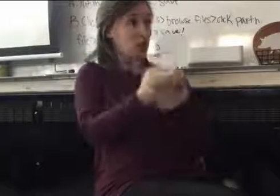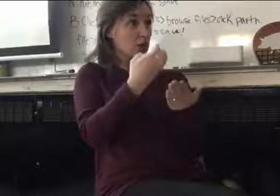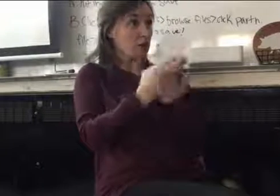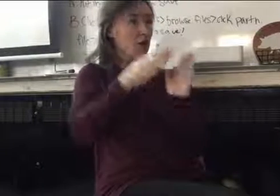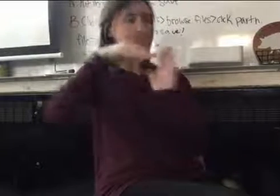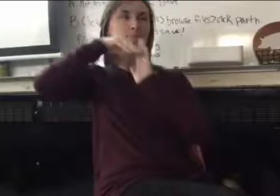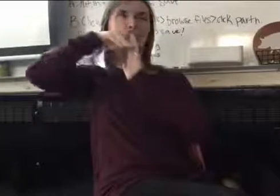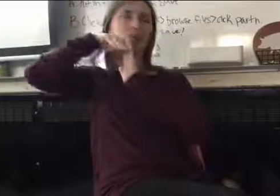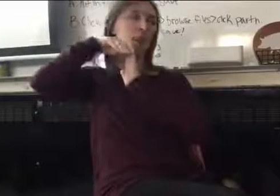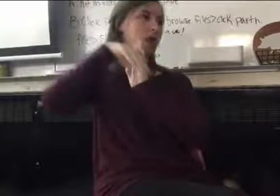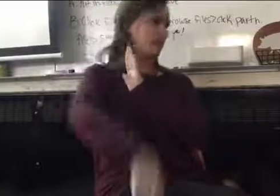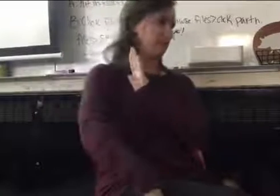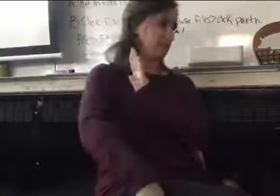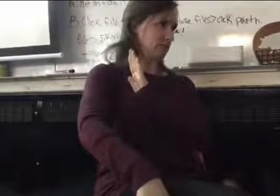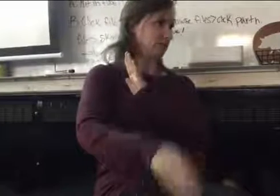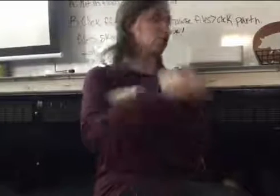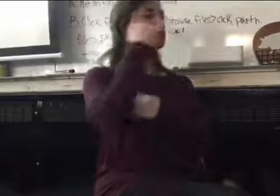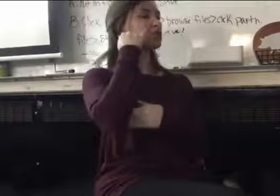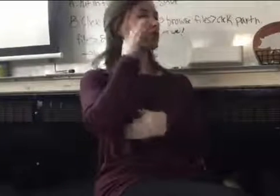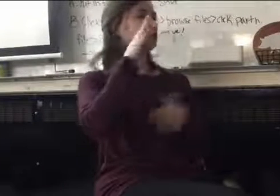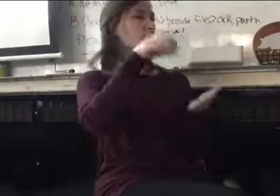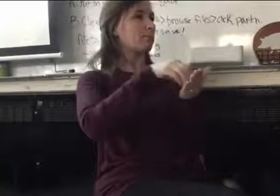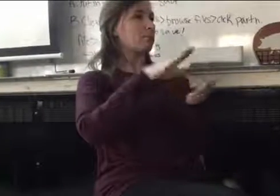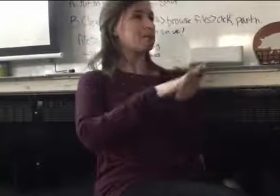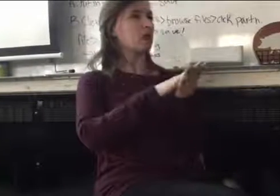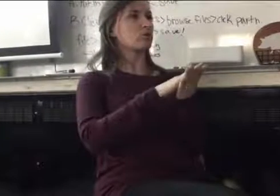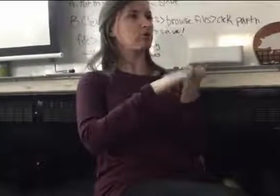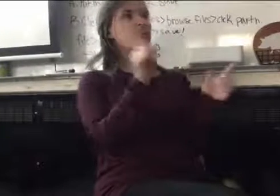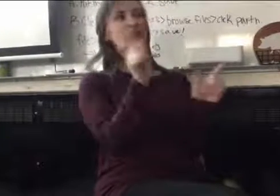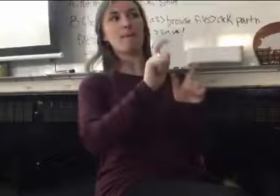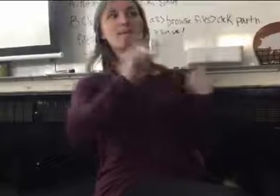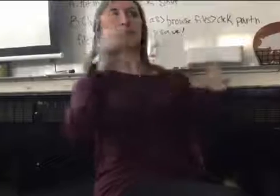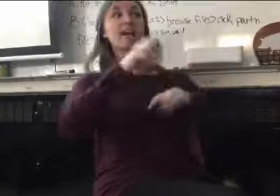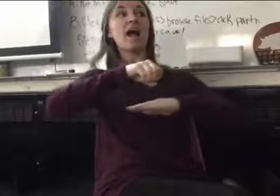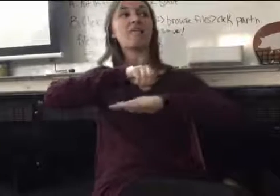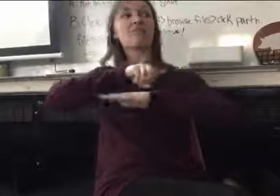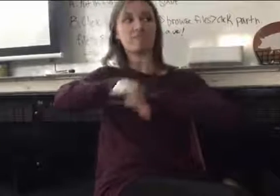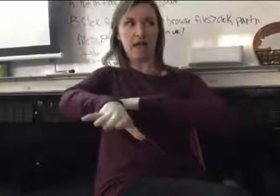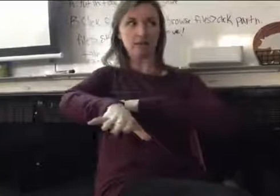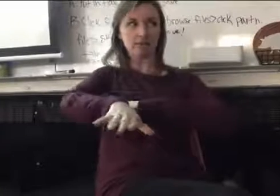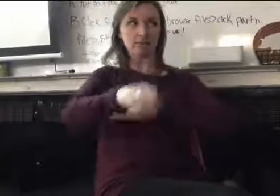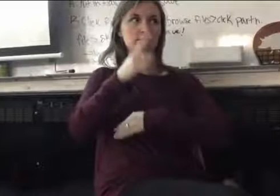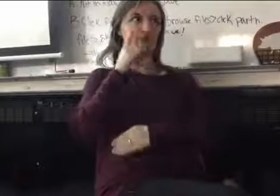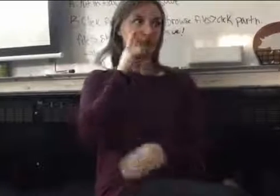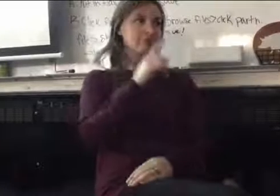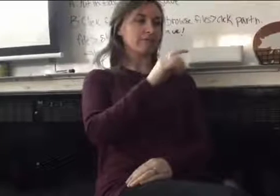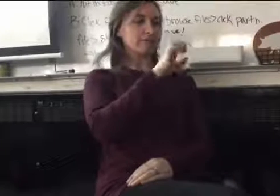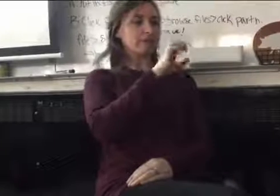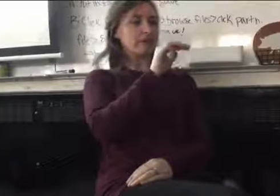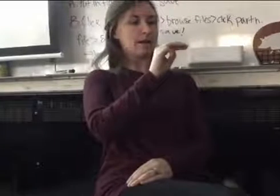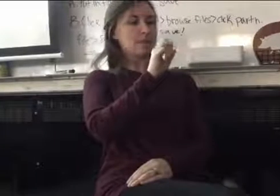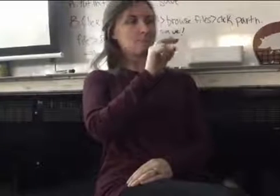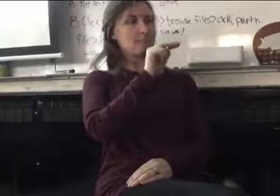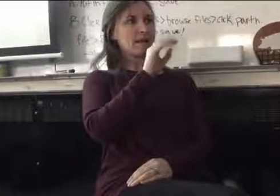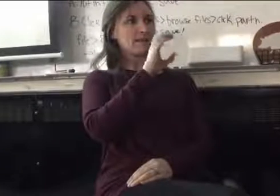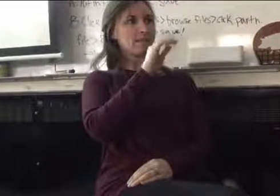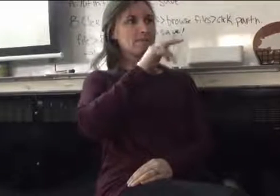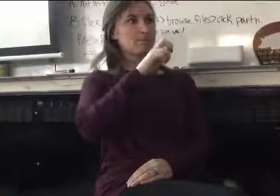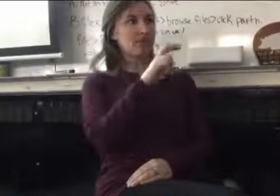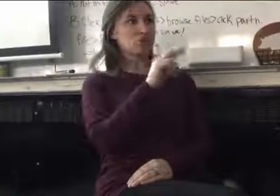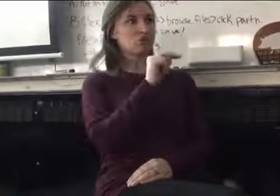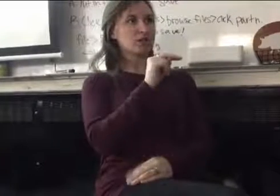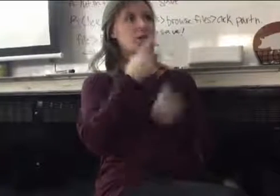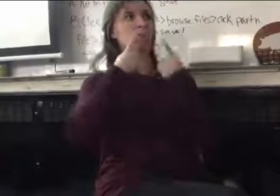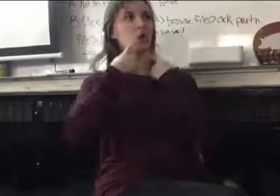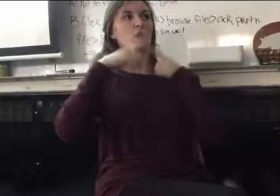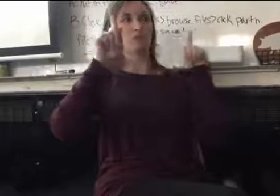It plummets. If you will put next to this the big effect of the Emancipation Proclamation, it economically